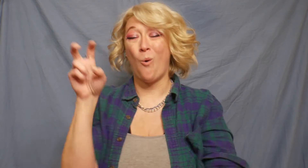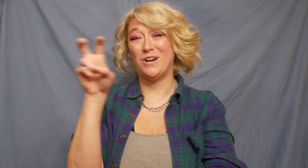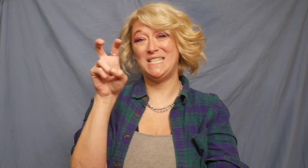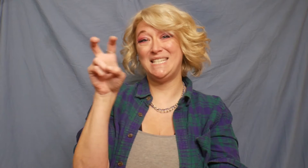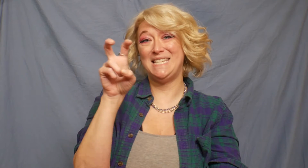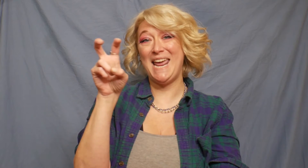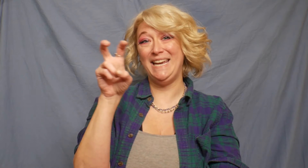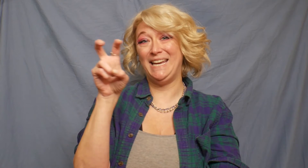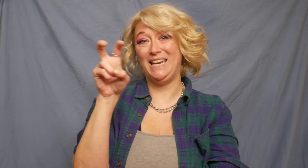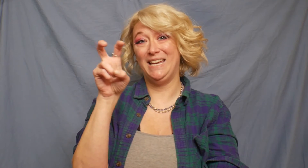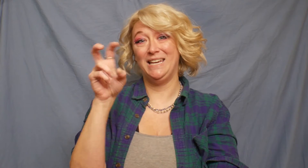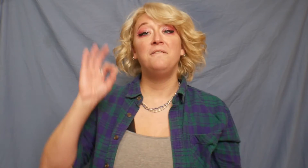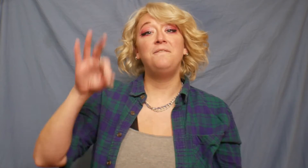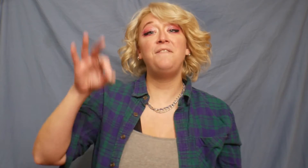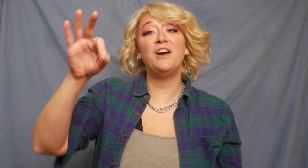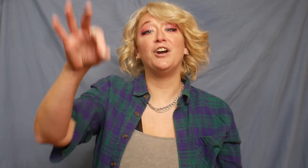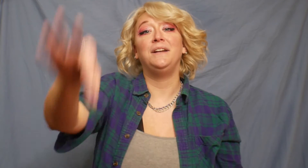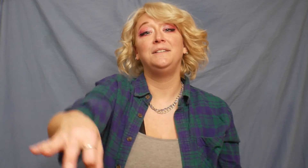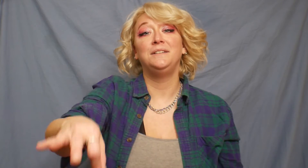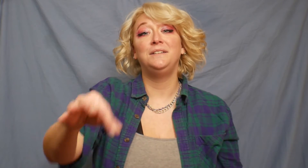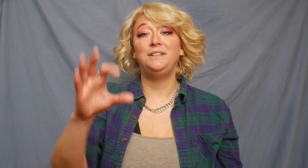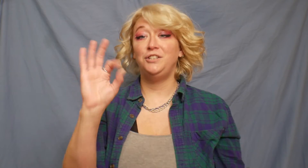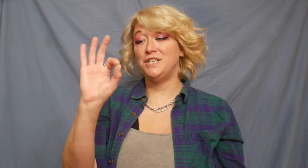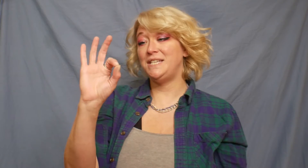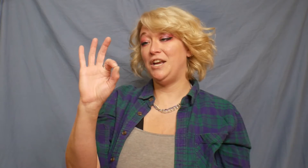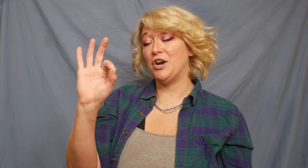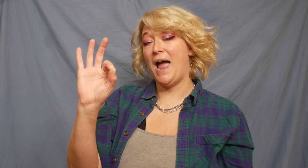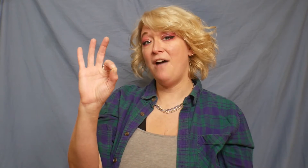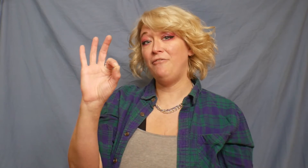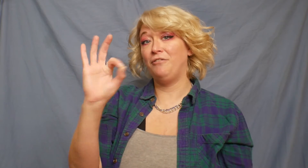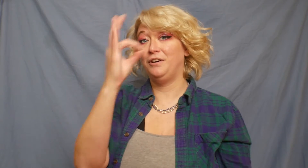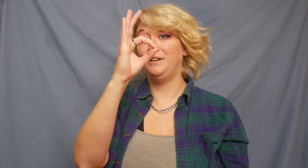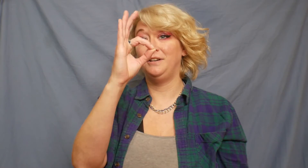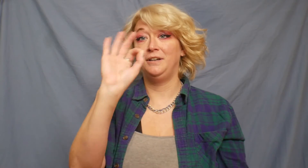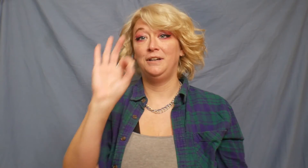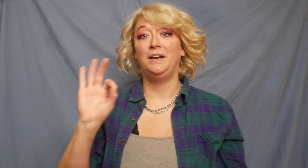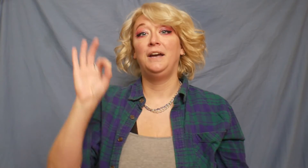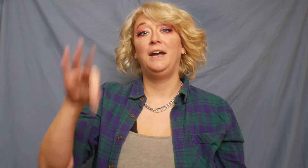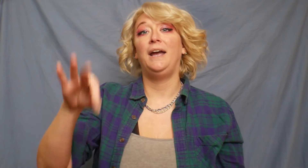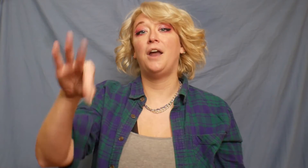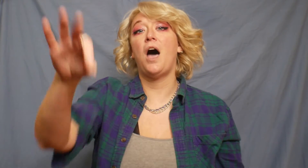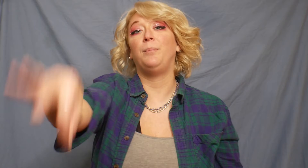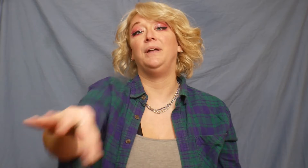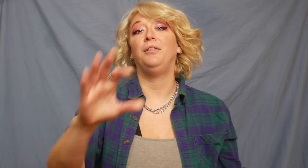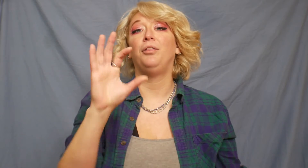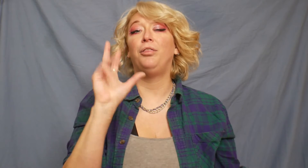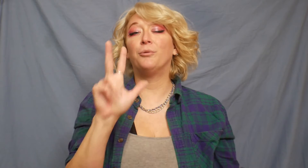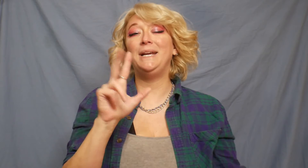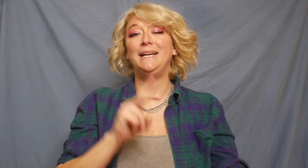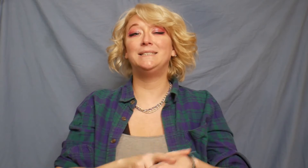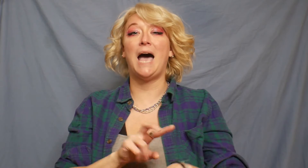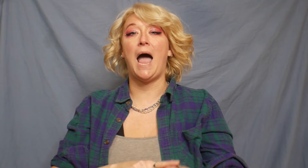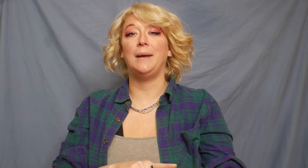a snake. Ferret. Just take your F and hop it 3